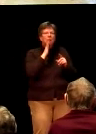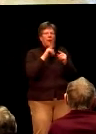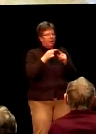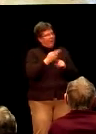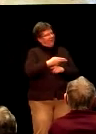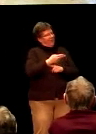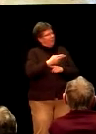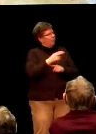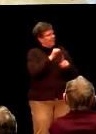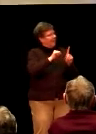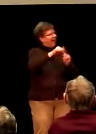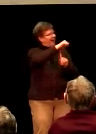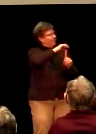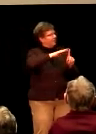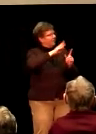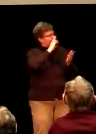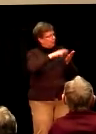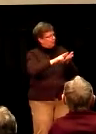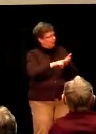history of atmospheric research,